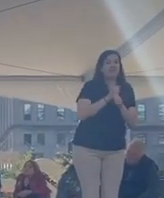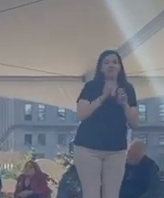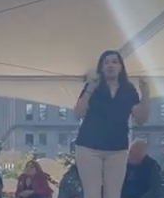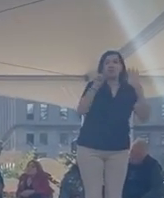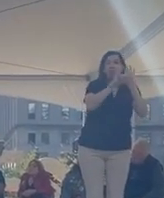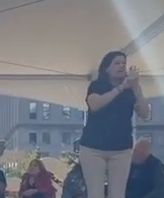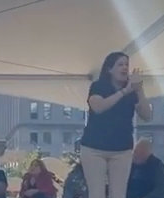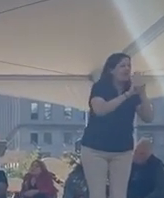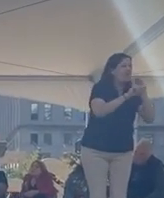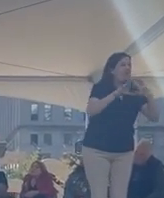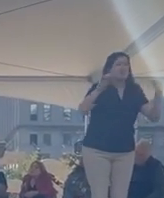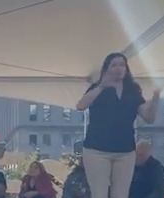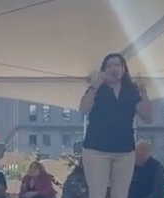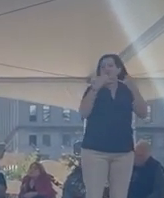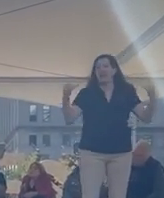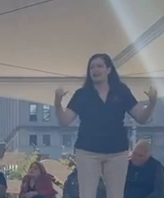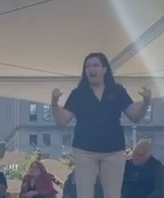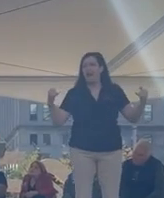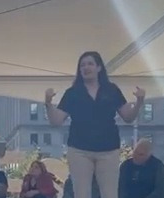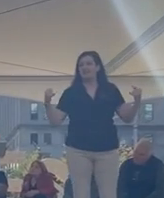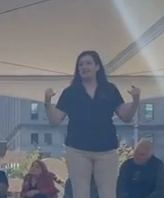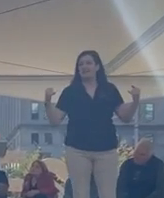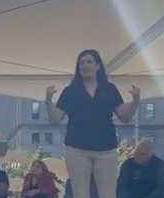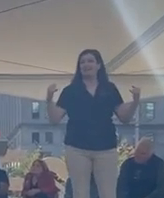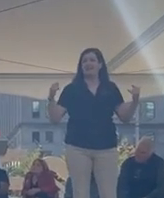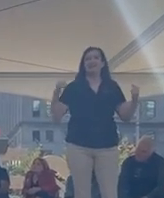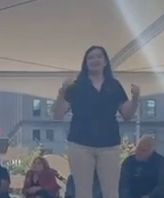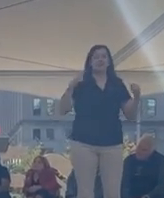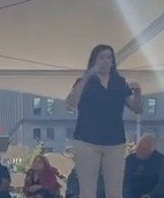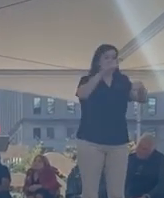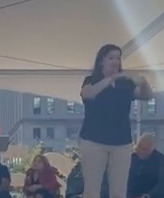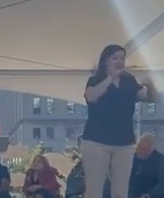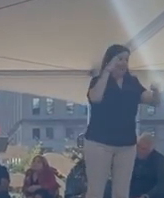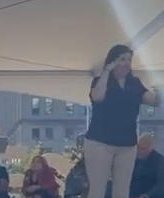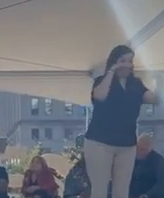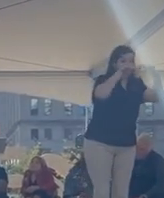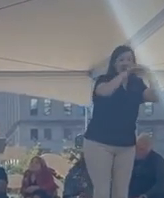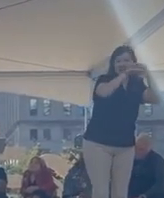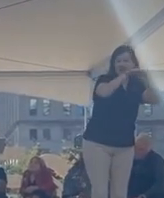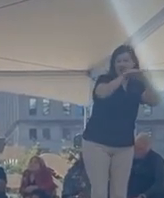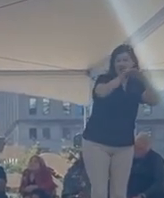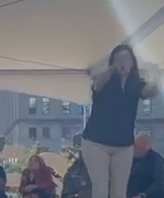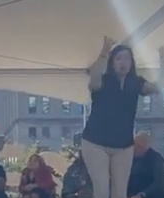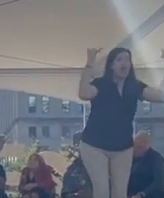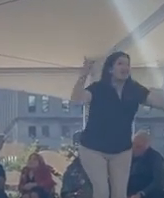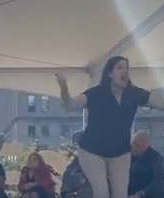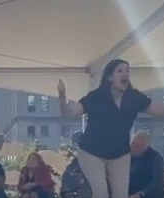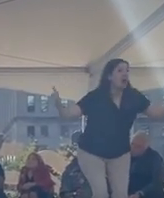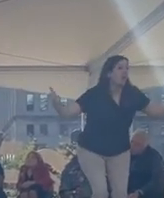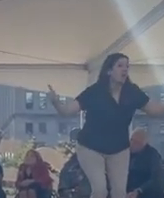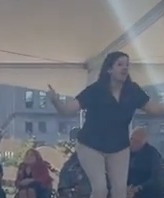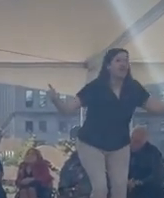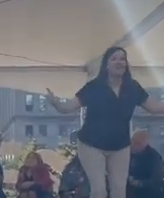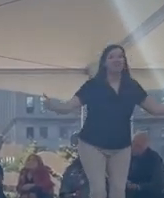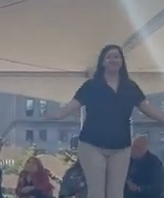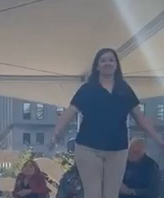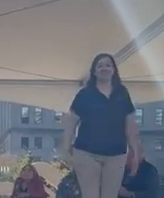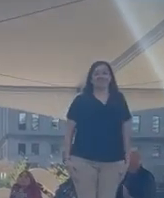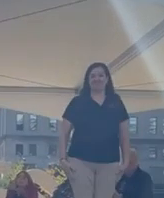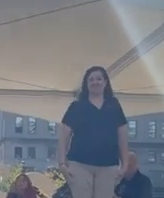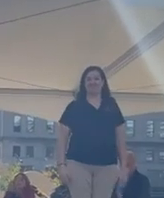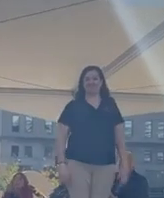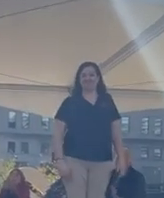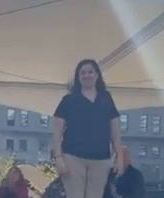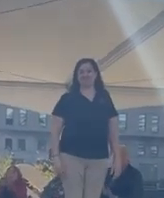grade, and it doesn't get a deadline. The time for access is right now.